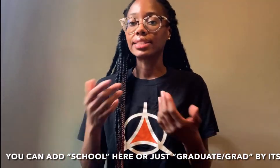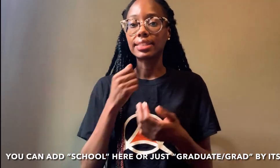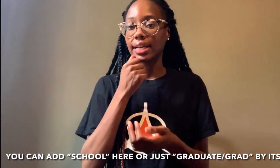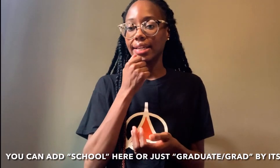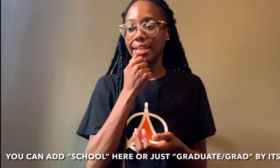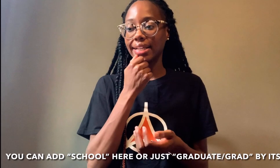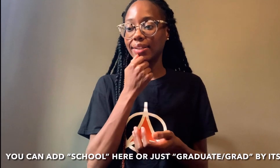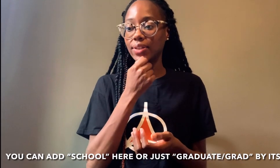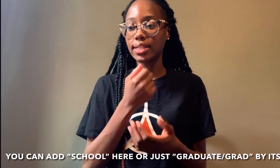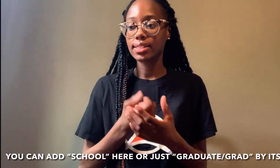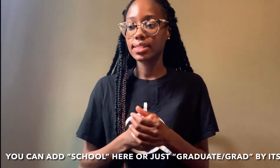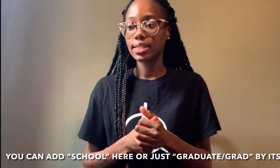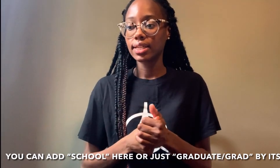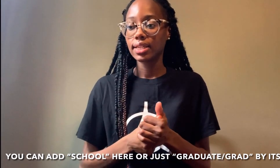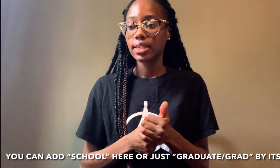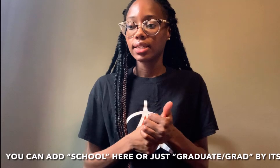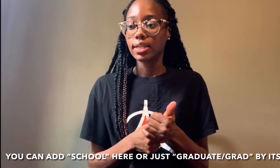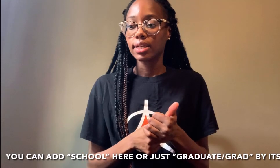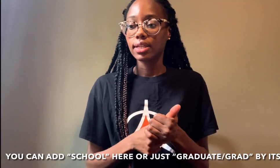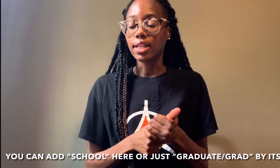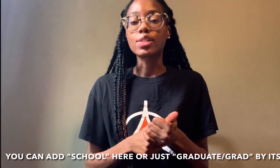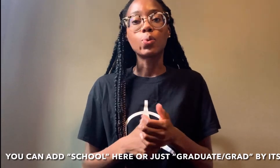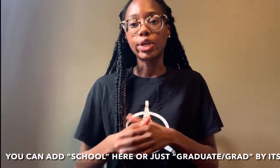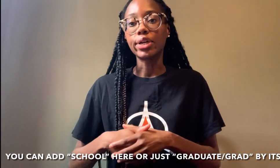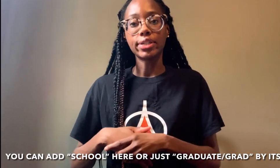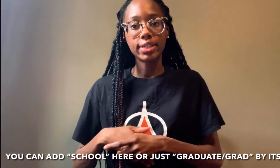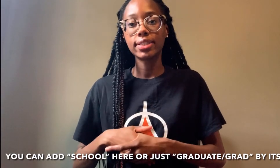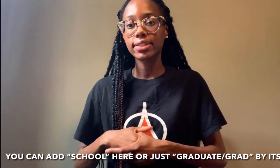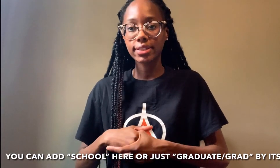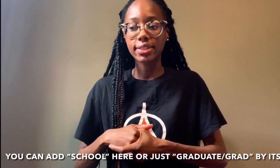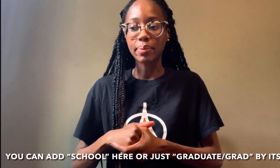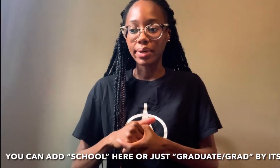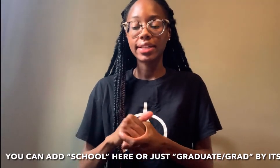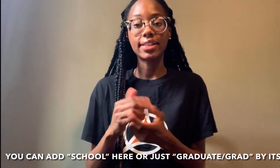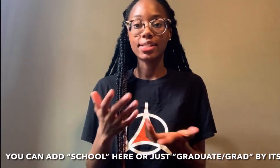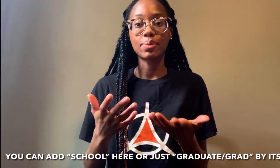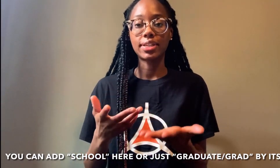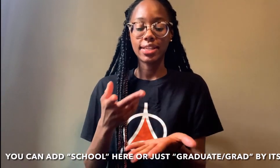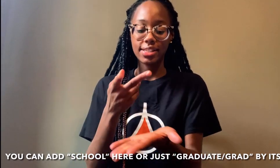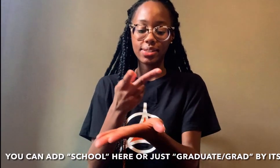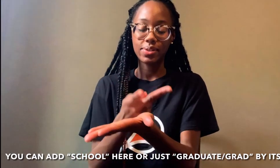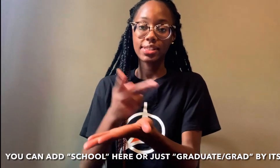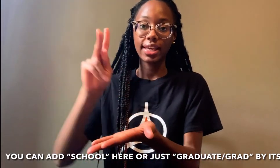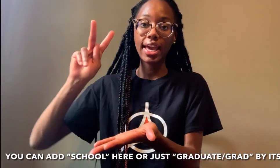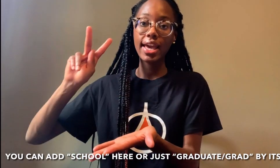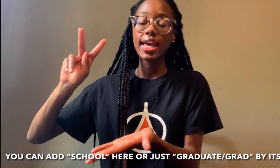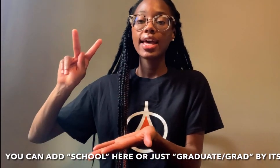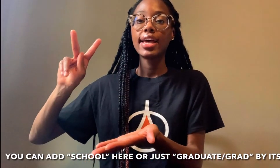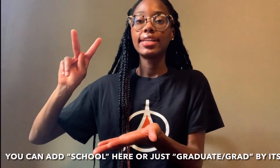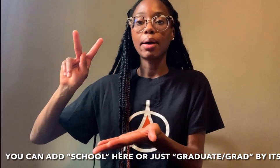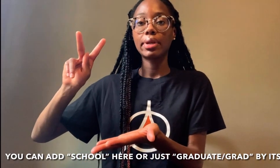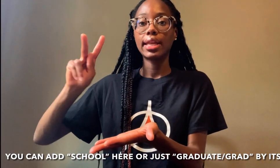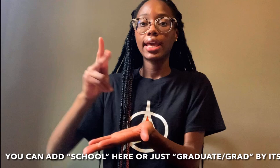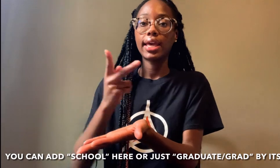not. And I know that's weird, but that's what it is. So it's a K, dominant hand,